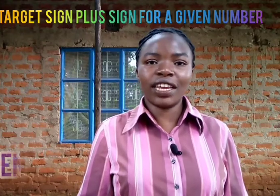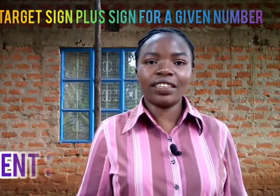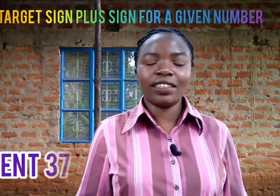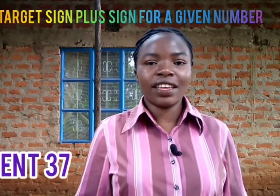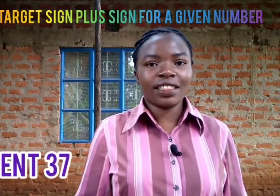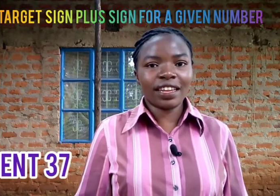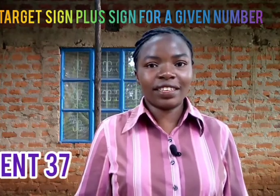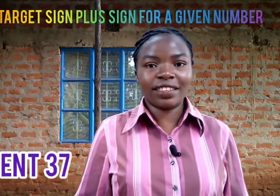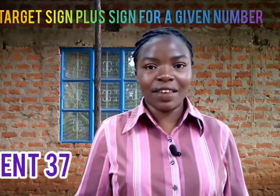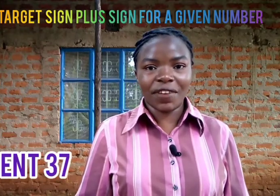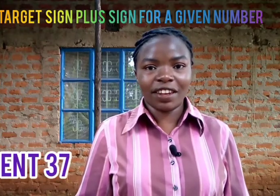37.